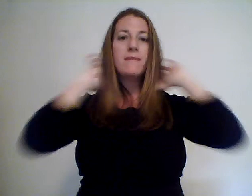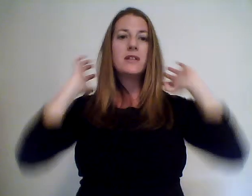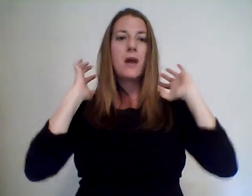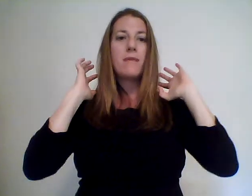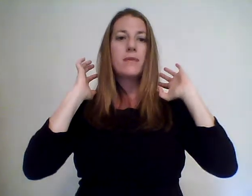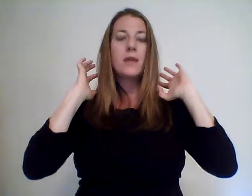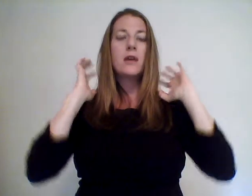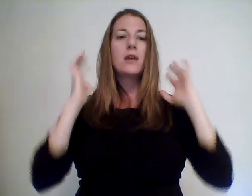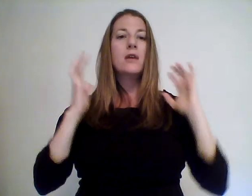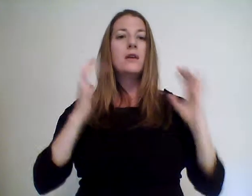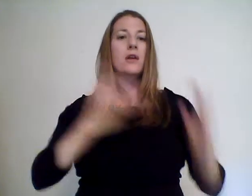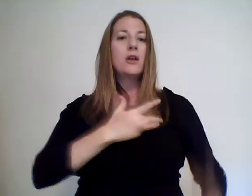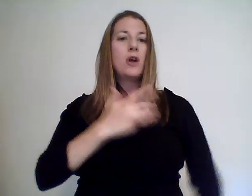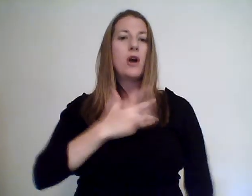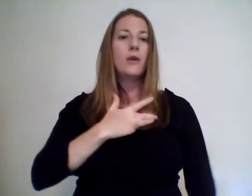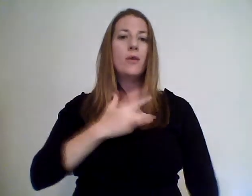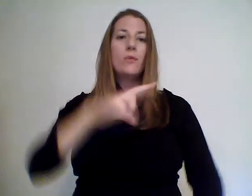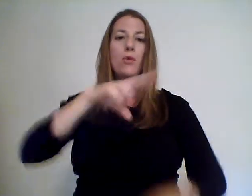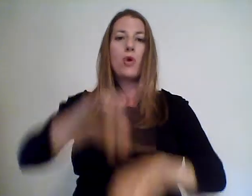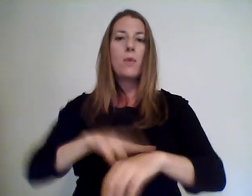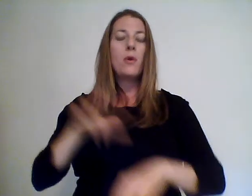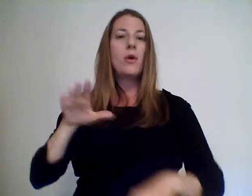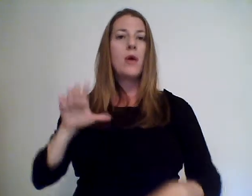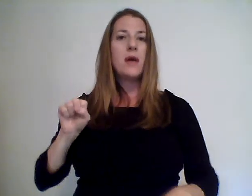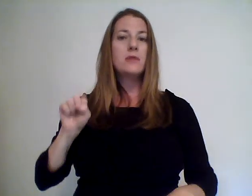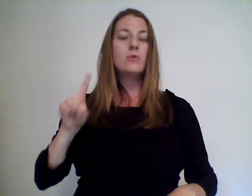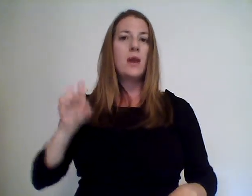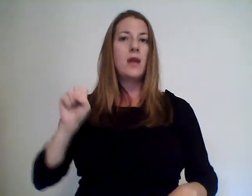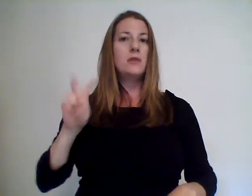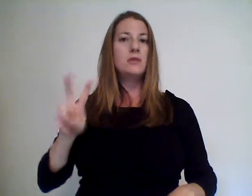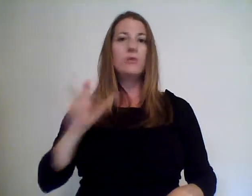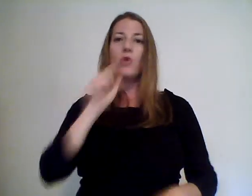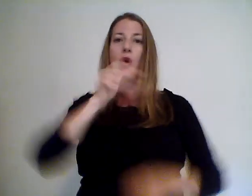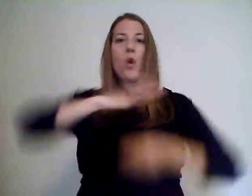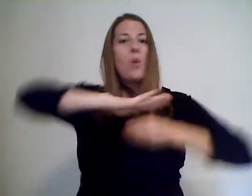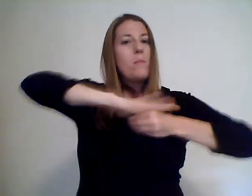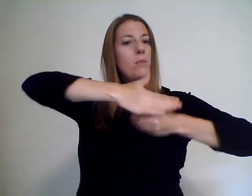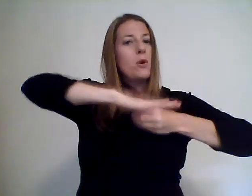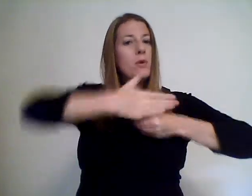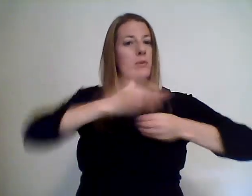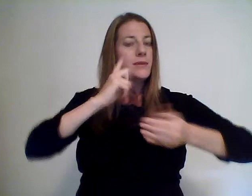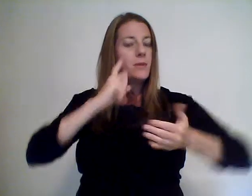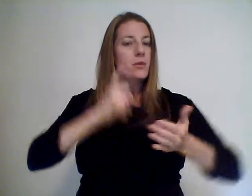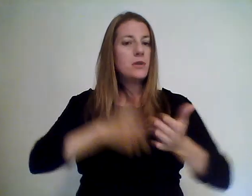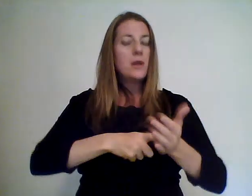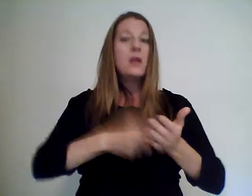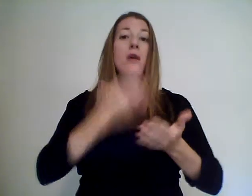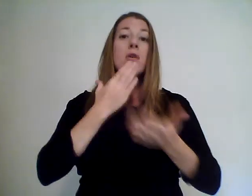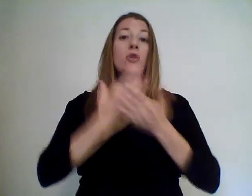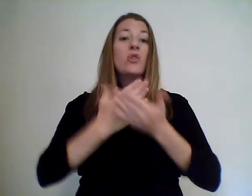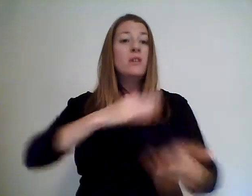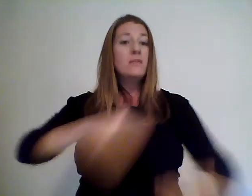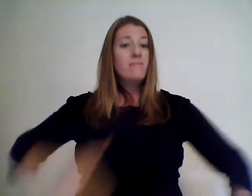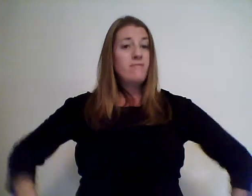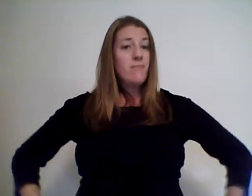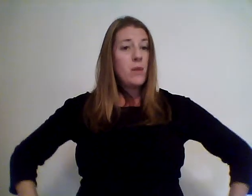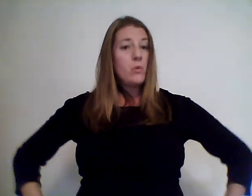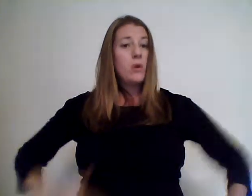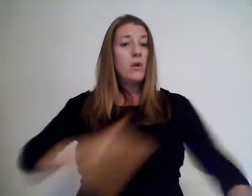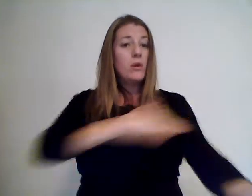Cardio exam normal S1, S2. No murmurs appreciated. Good femoral and brachial pulses